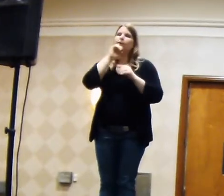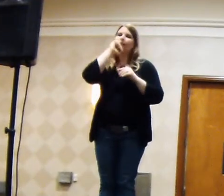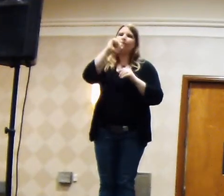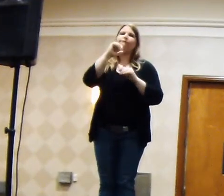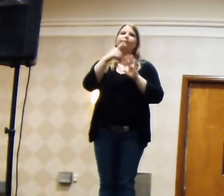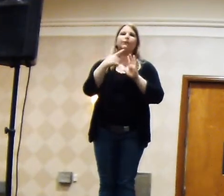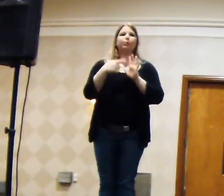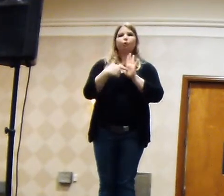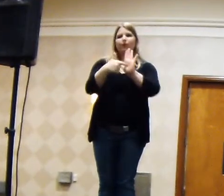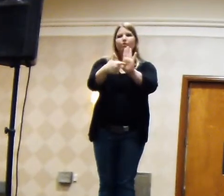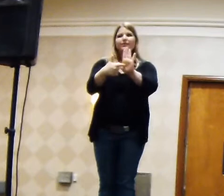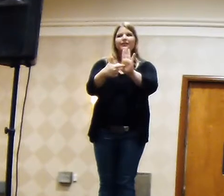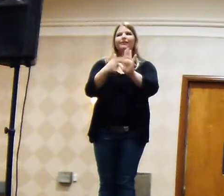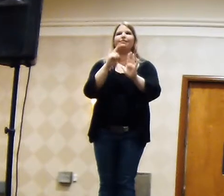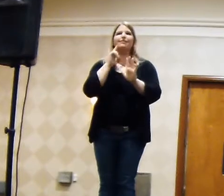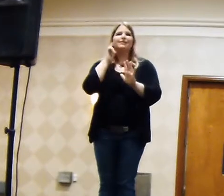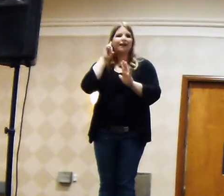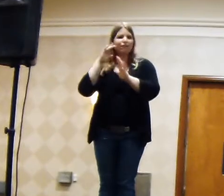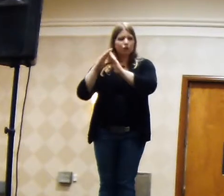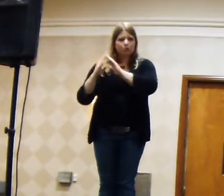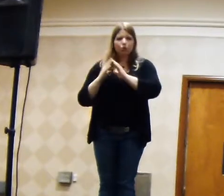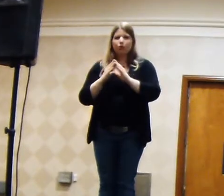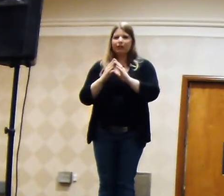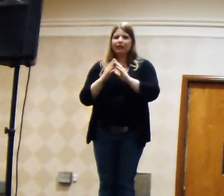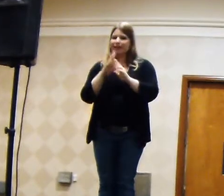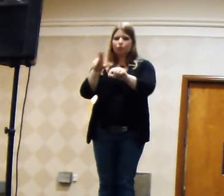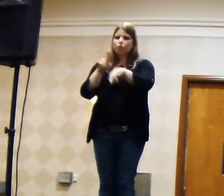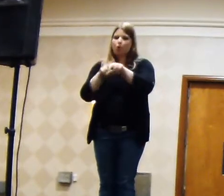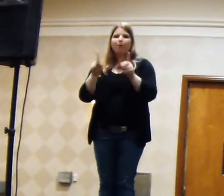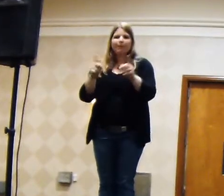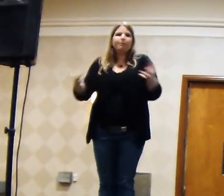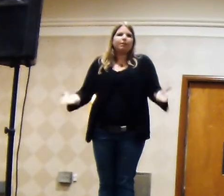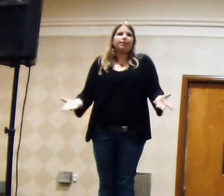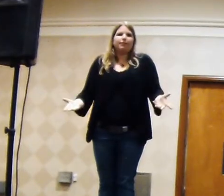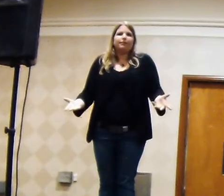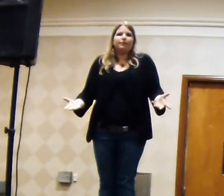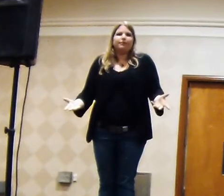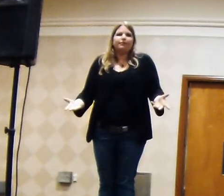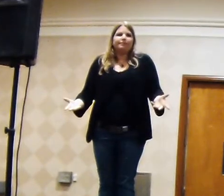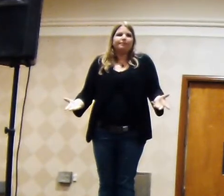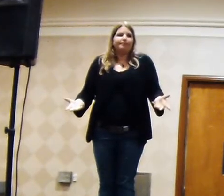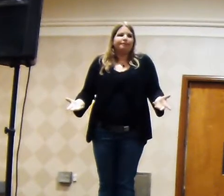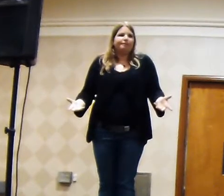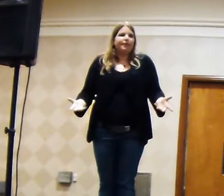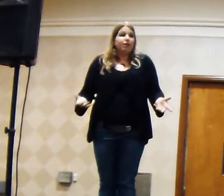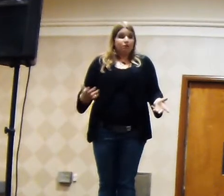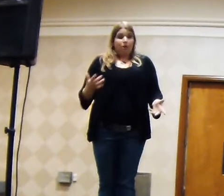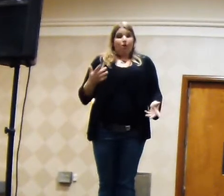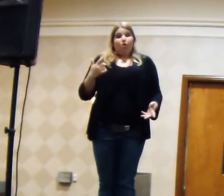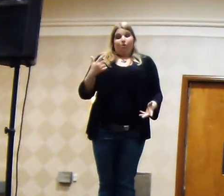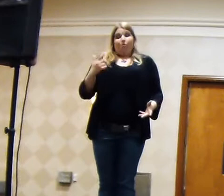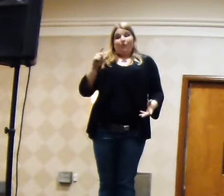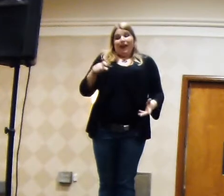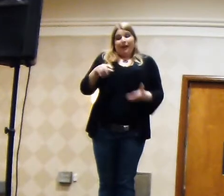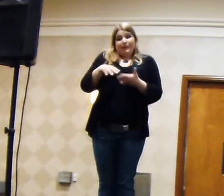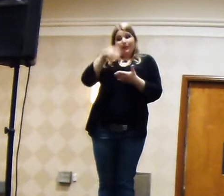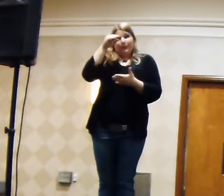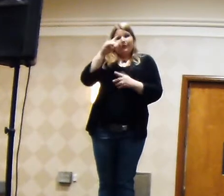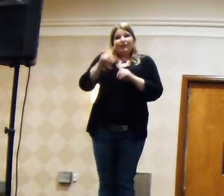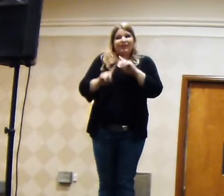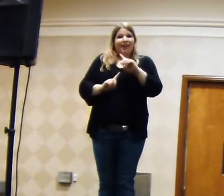the people of the deaf community as just kind of people. And so we all had to learn sign language,